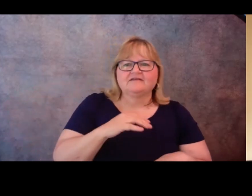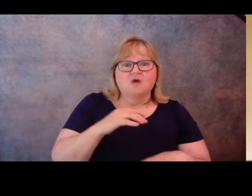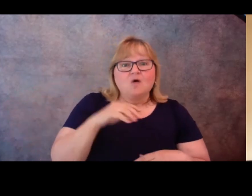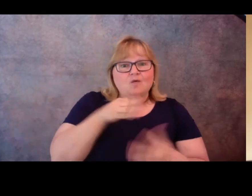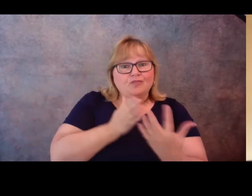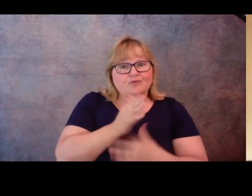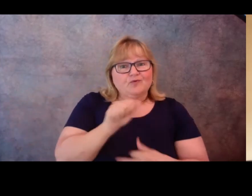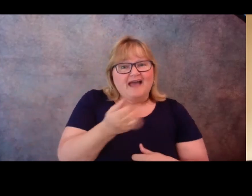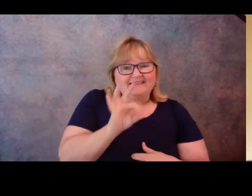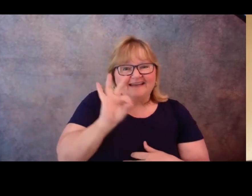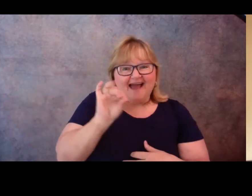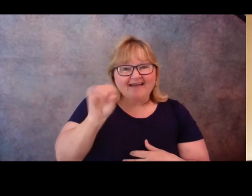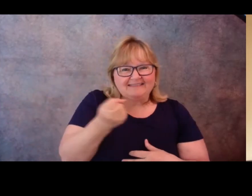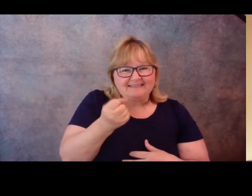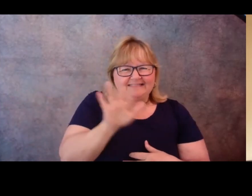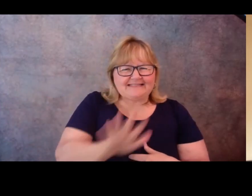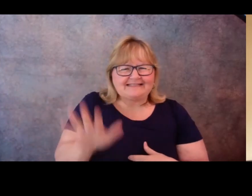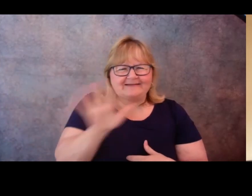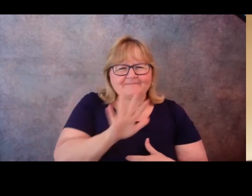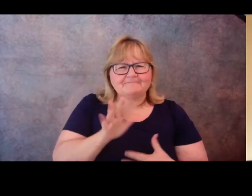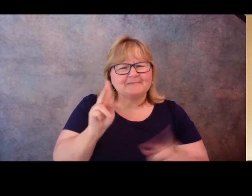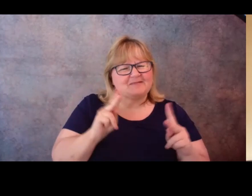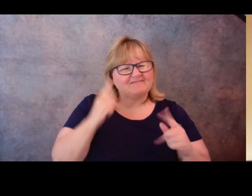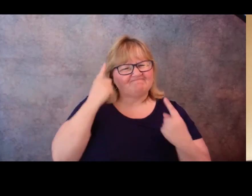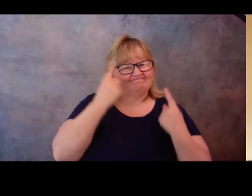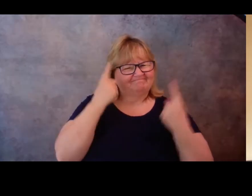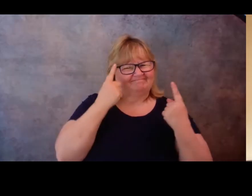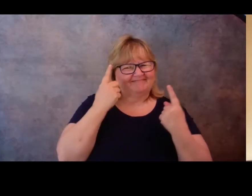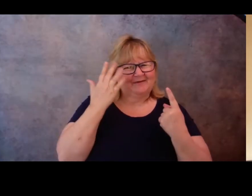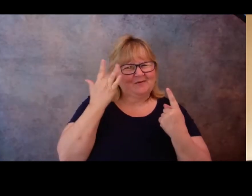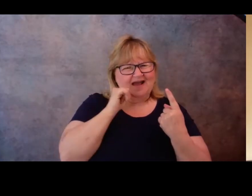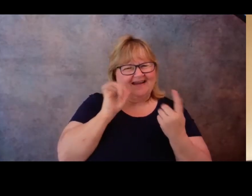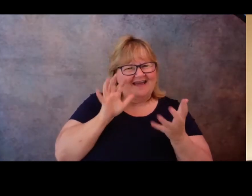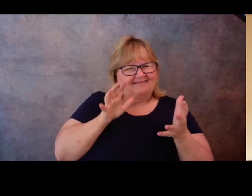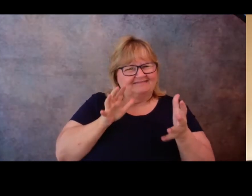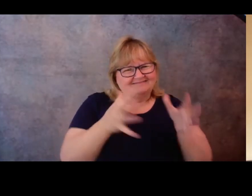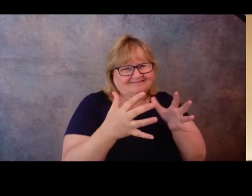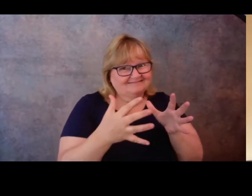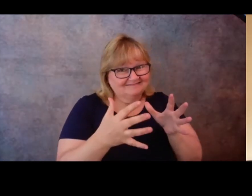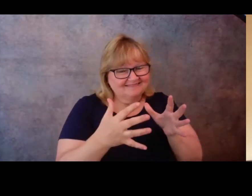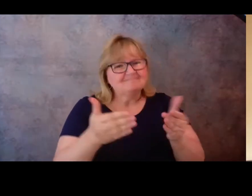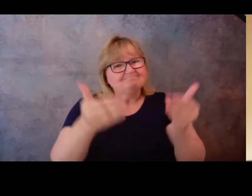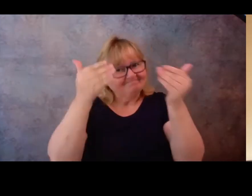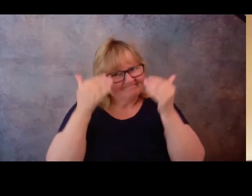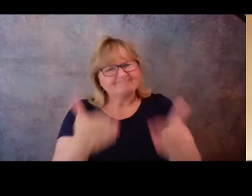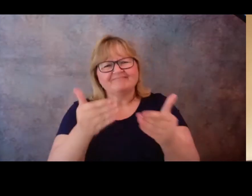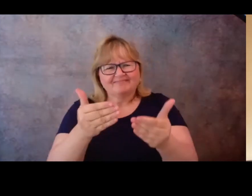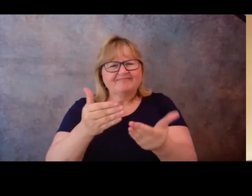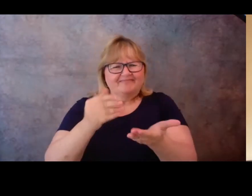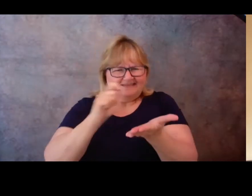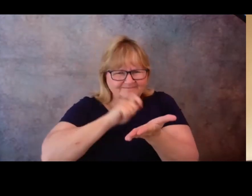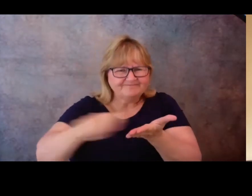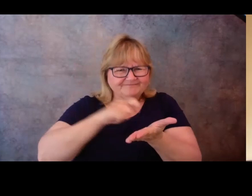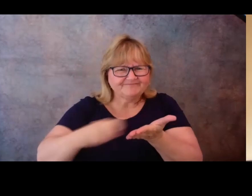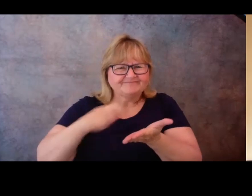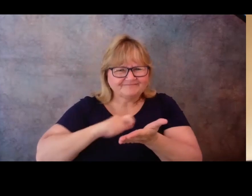90s was, why not shift a gear again and draft a thematic treaty on the rights